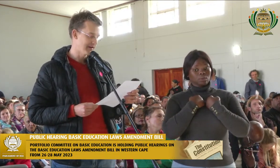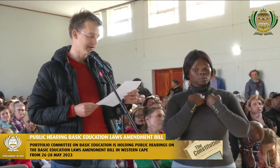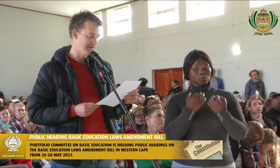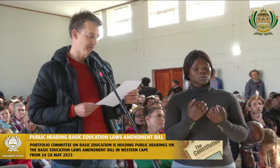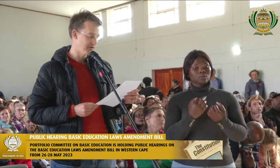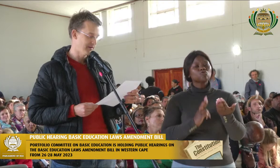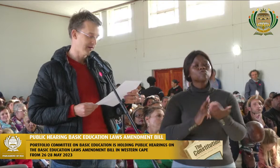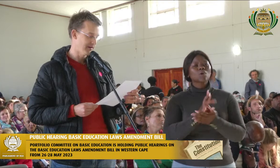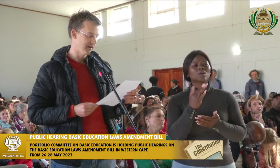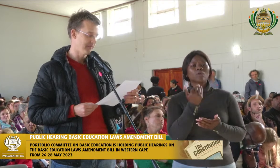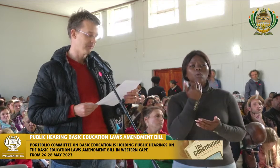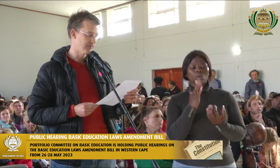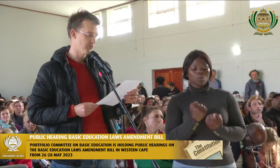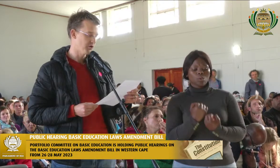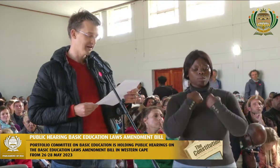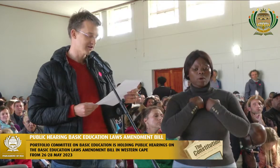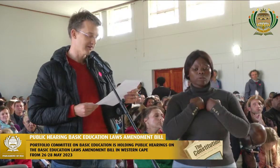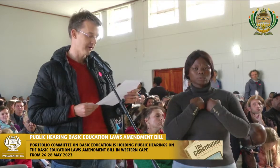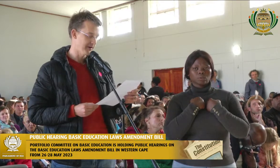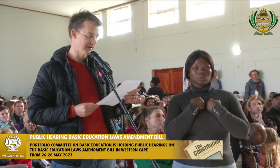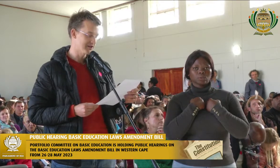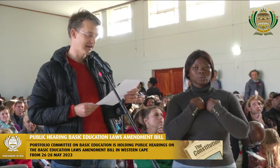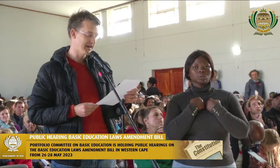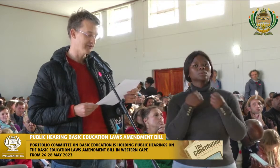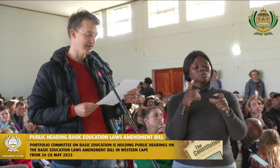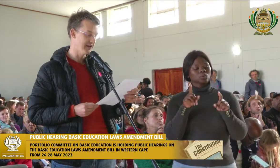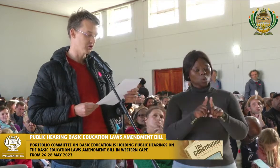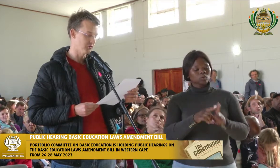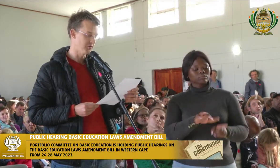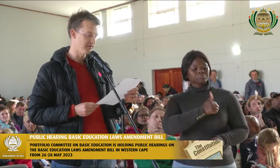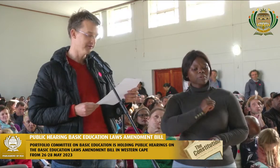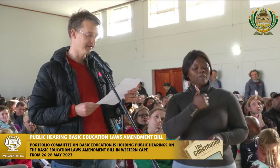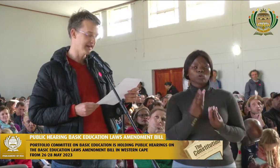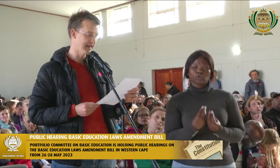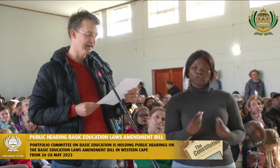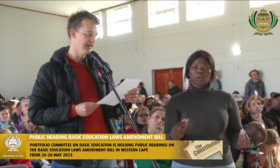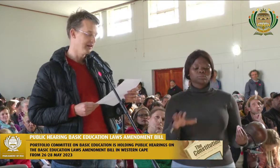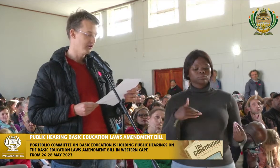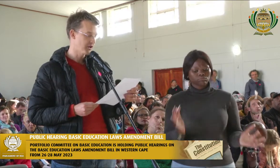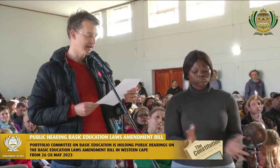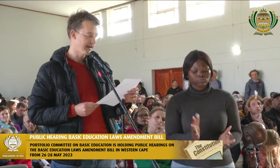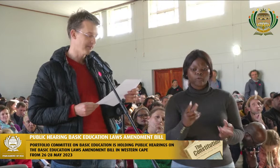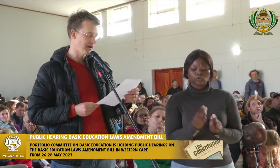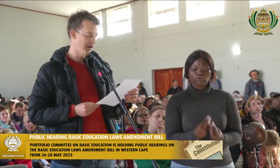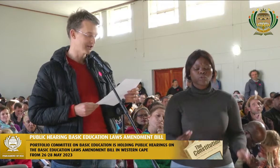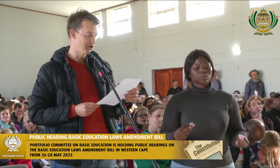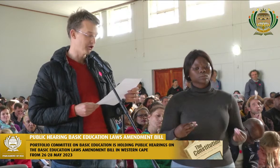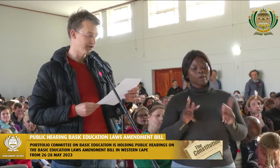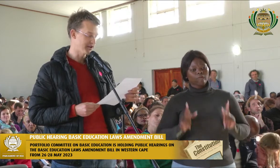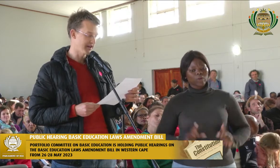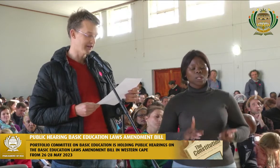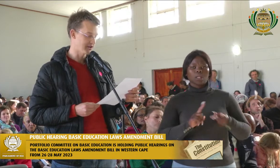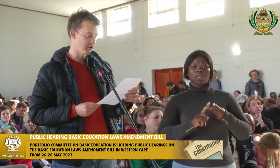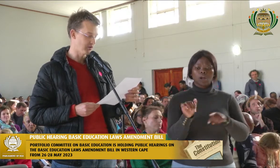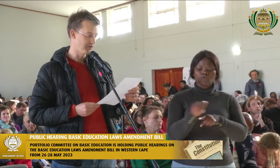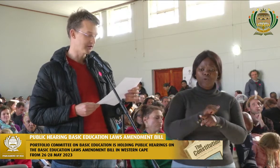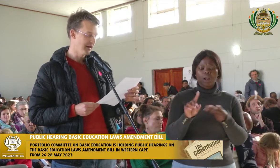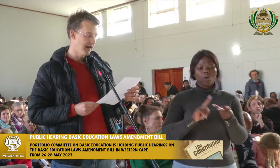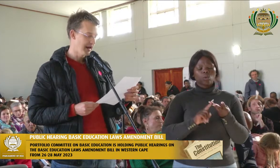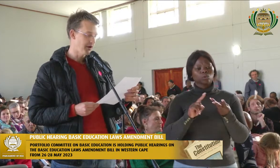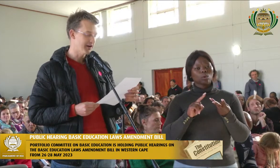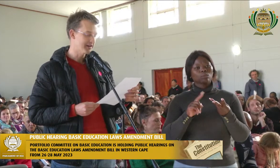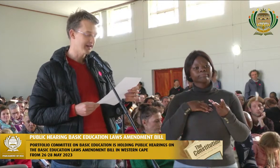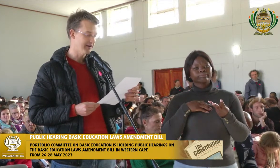and the parents of the privilege of the parents to care for their children physically, training their minds and nourishing their